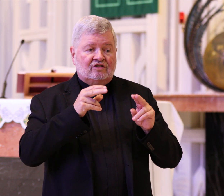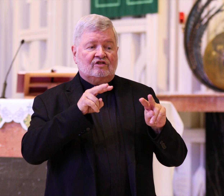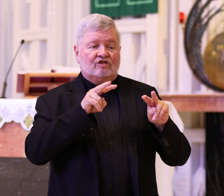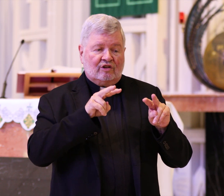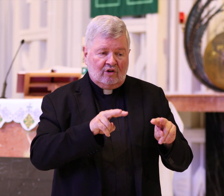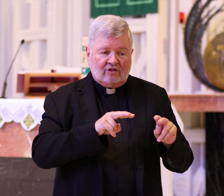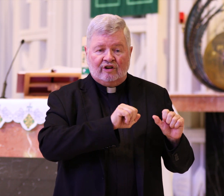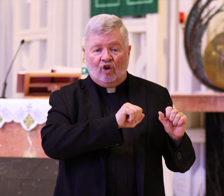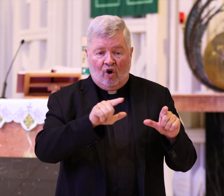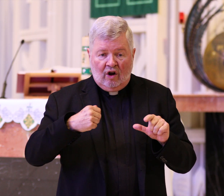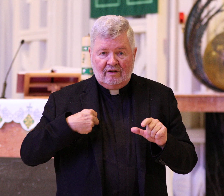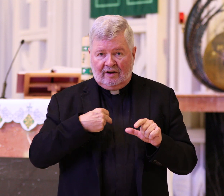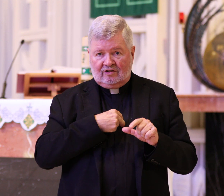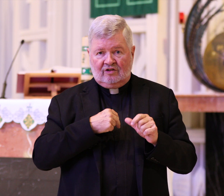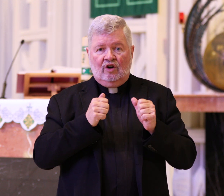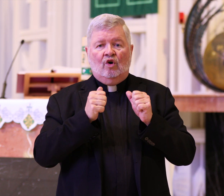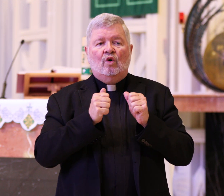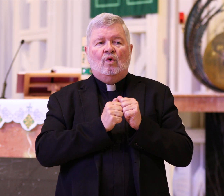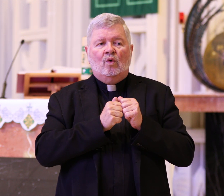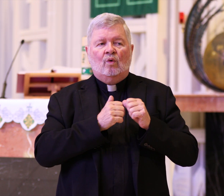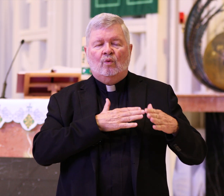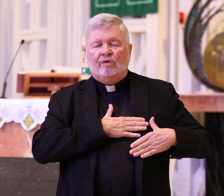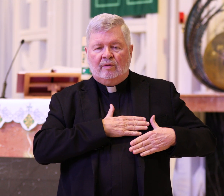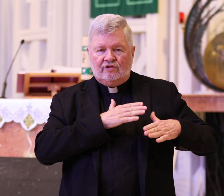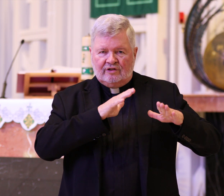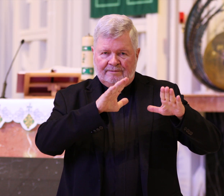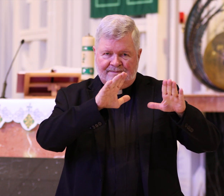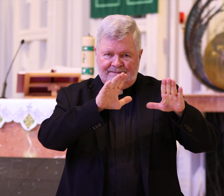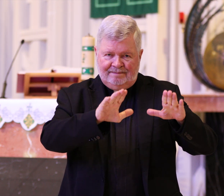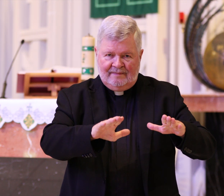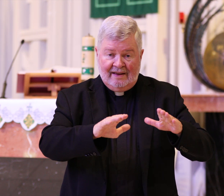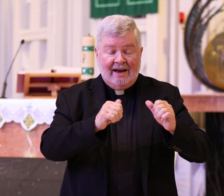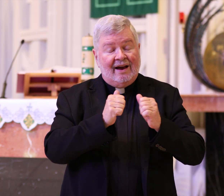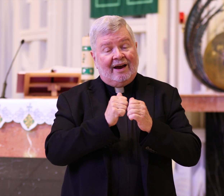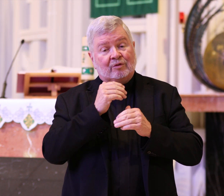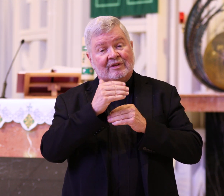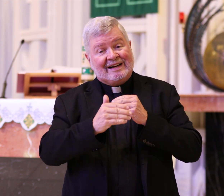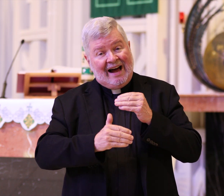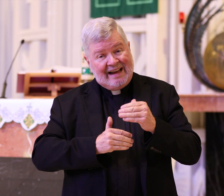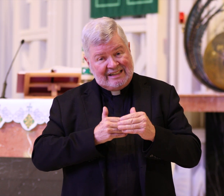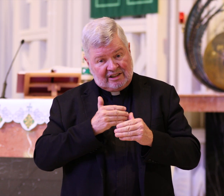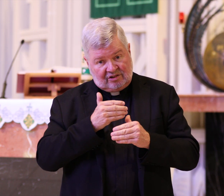justice is a justice that looks at all of us with mercy and with kindness.